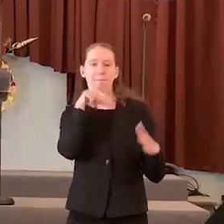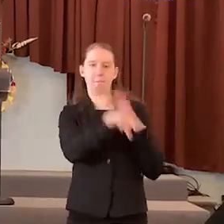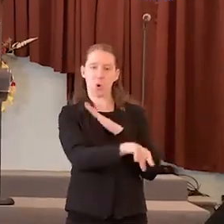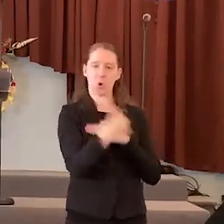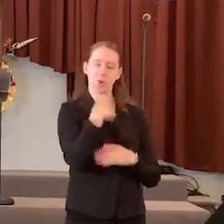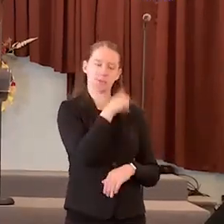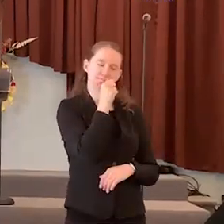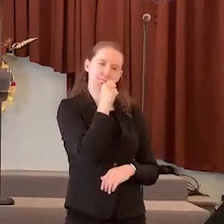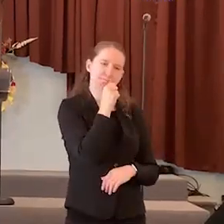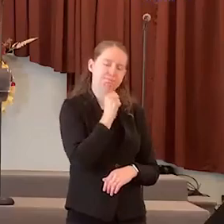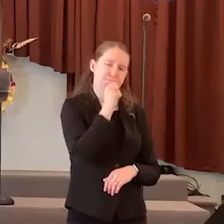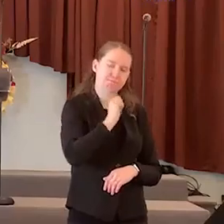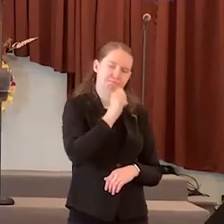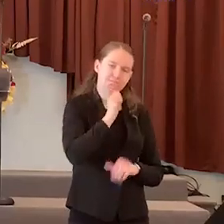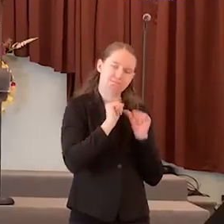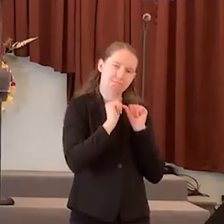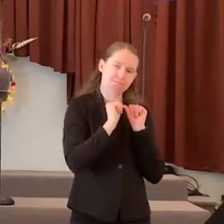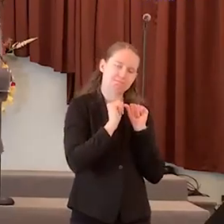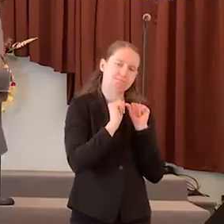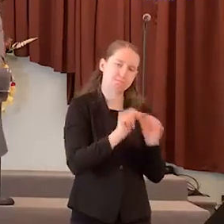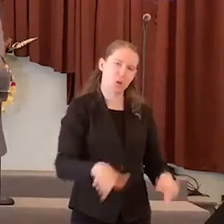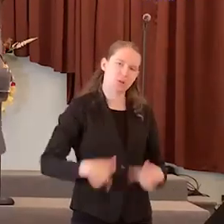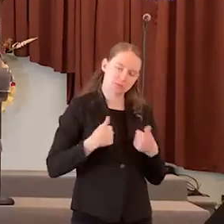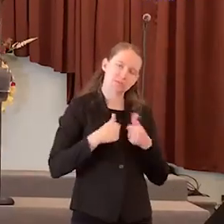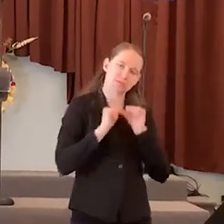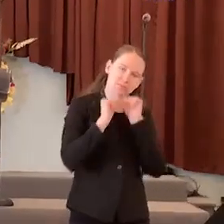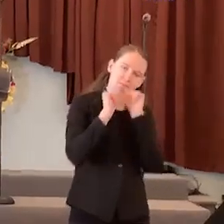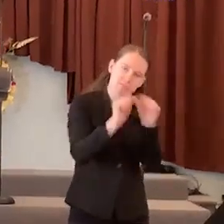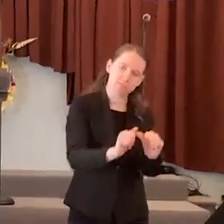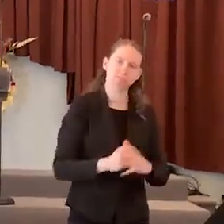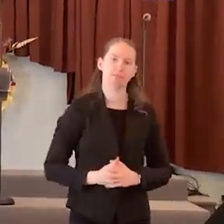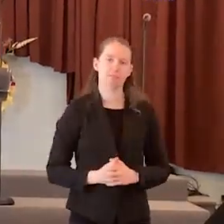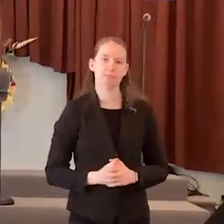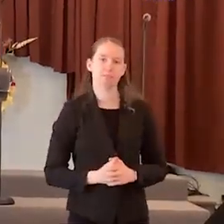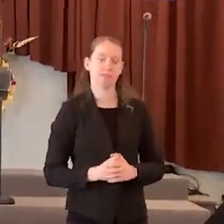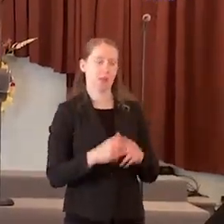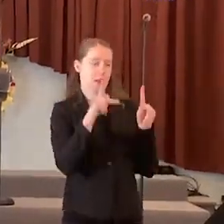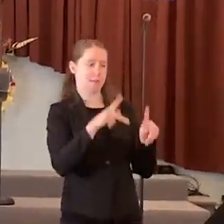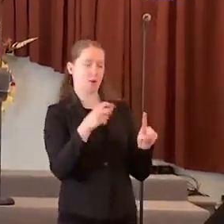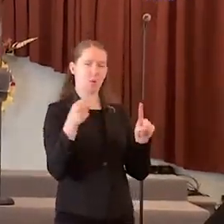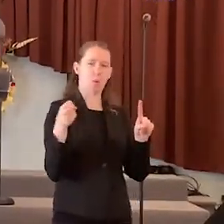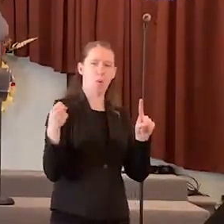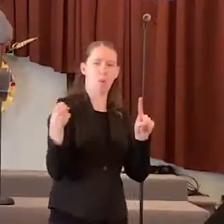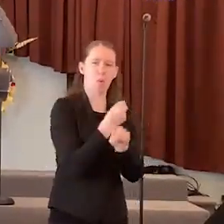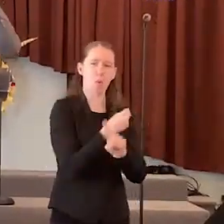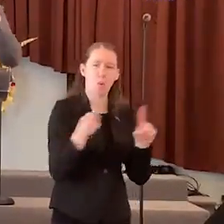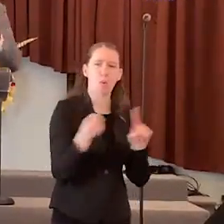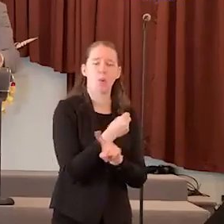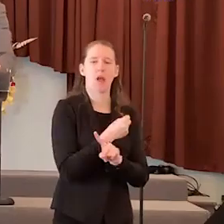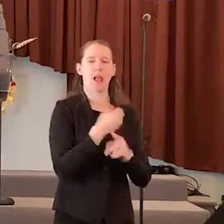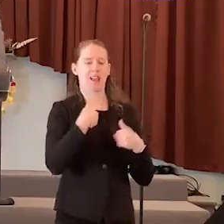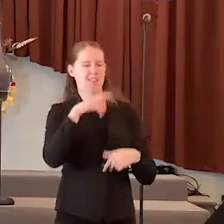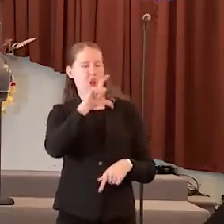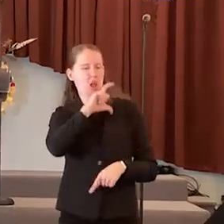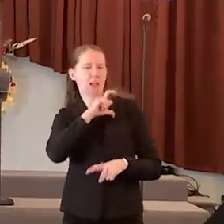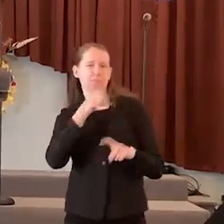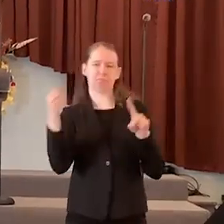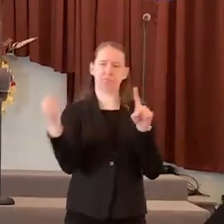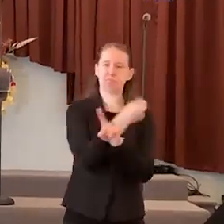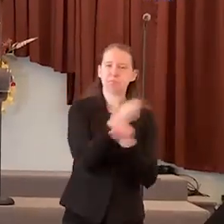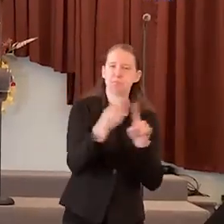murdered in the streets. He survived being beaten by billy clubs of police